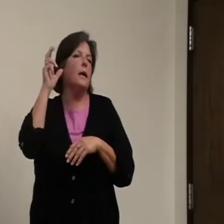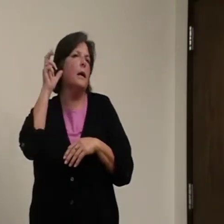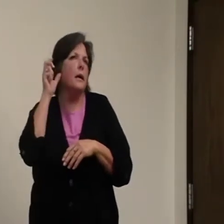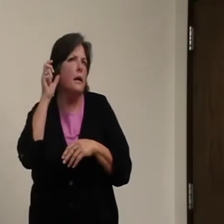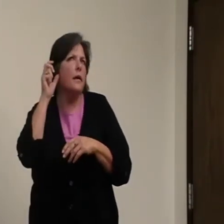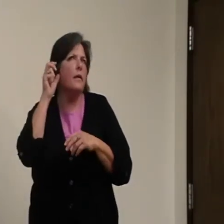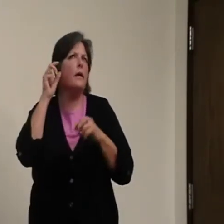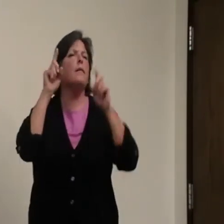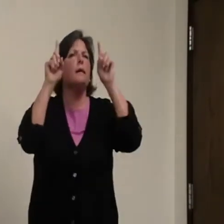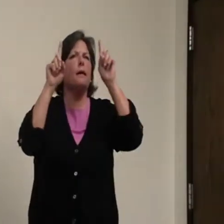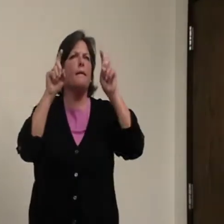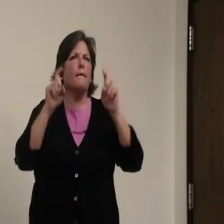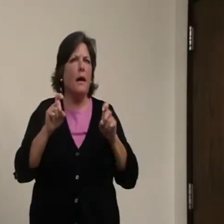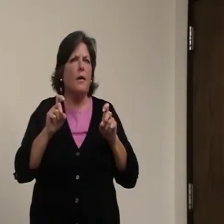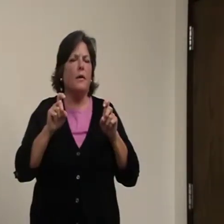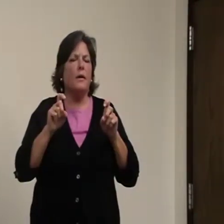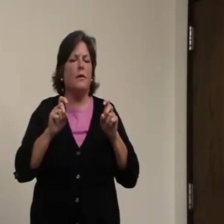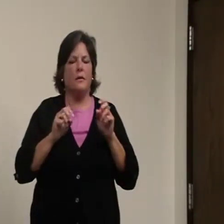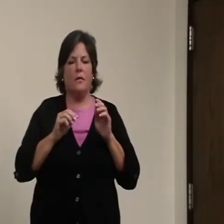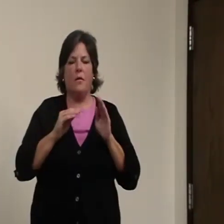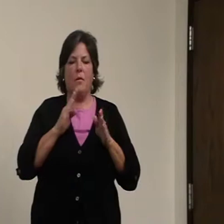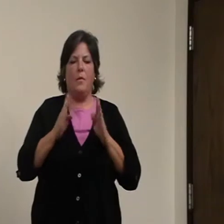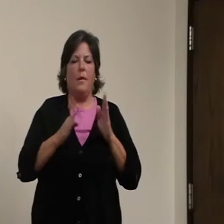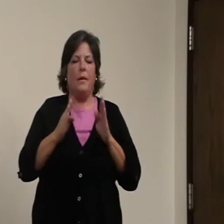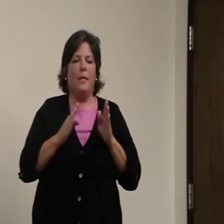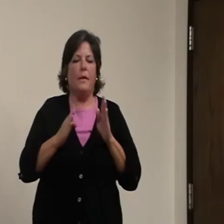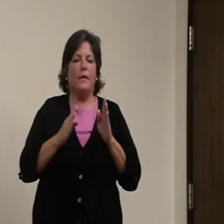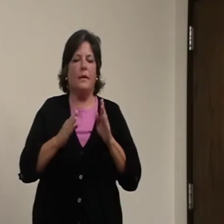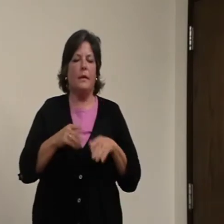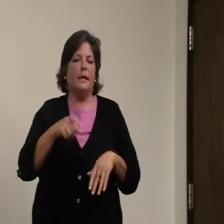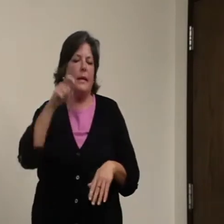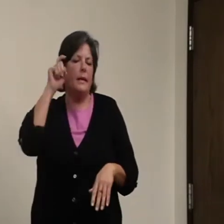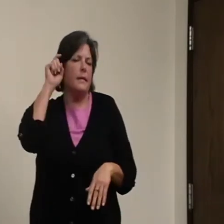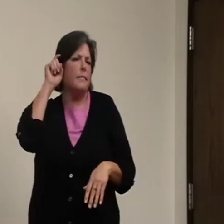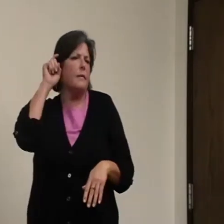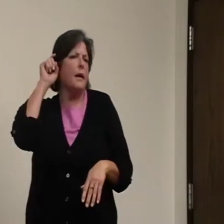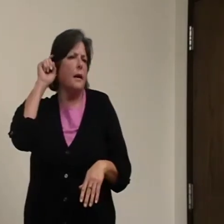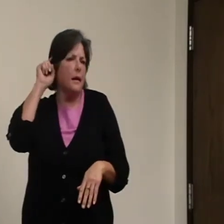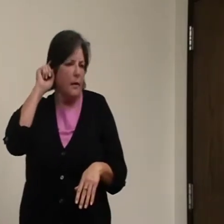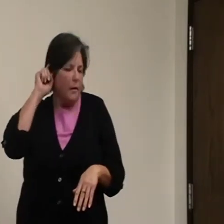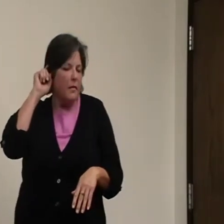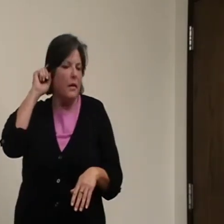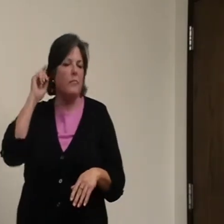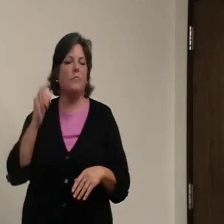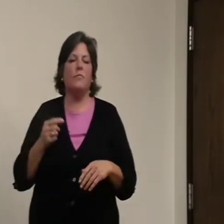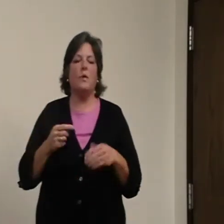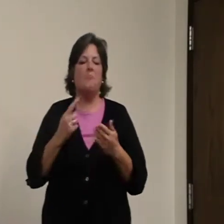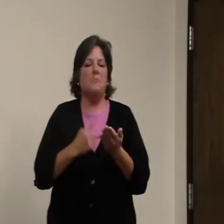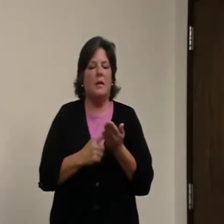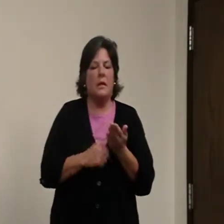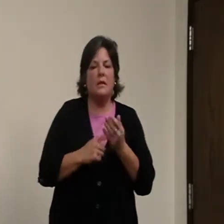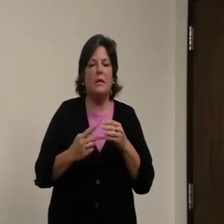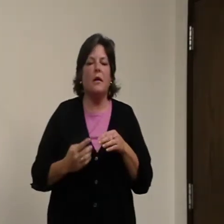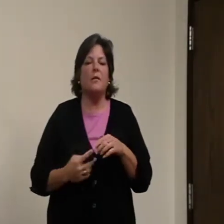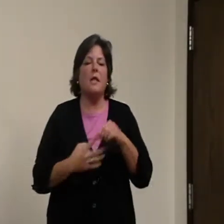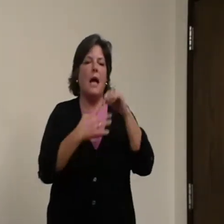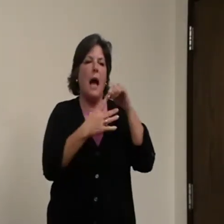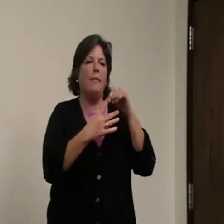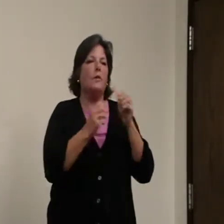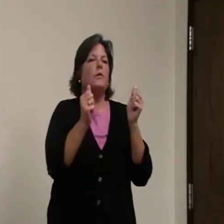if a person is a hearing aid candidate, we sit down with them and discuss their options with hearing aids. And so we'll discuss